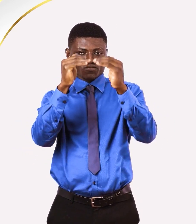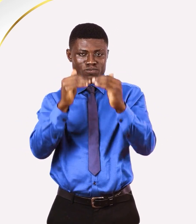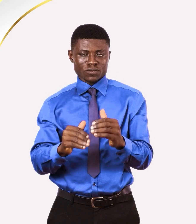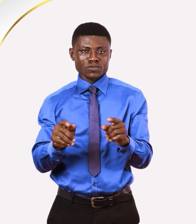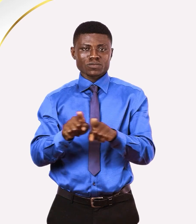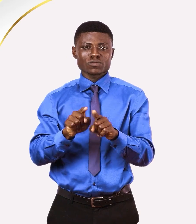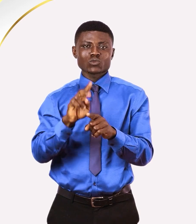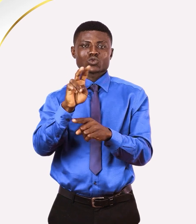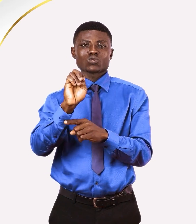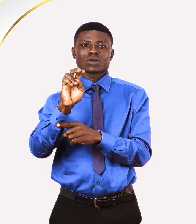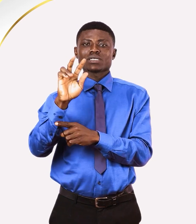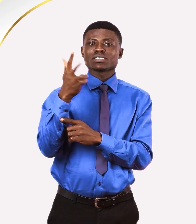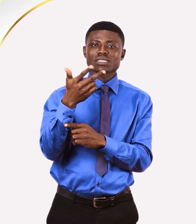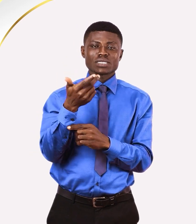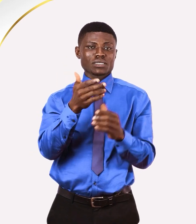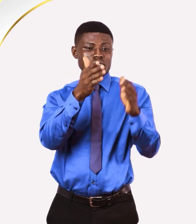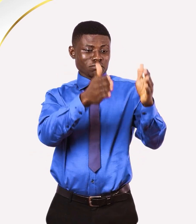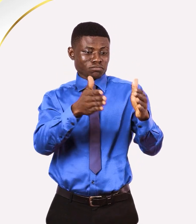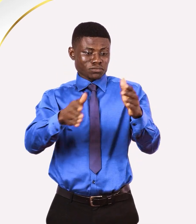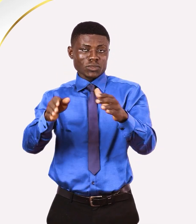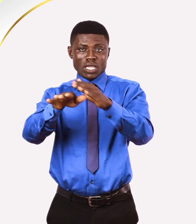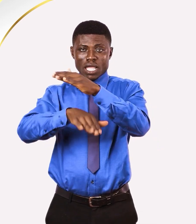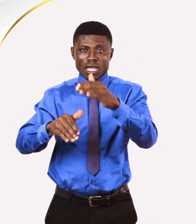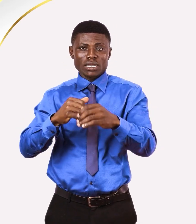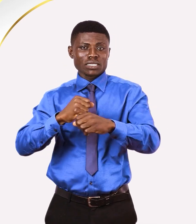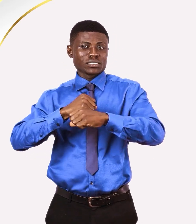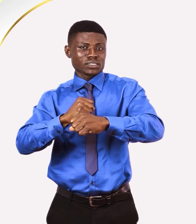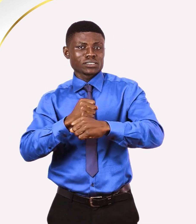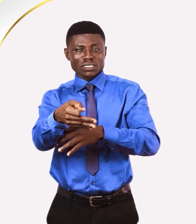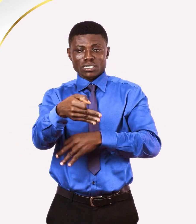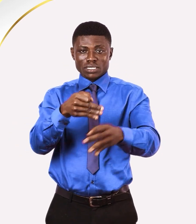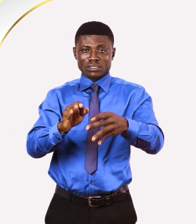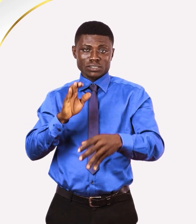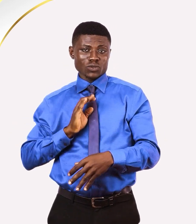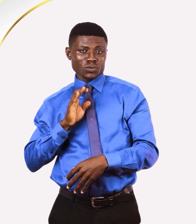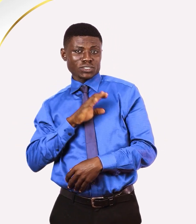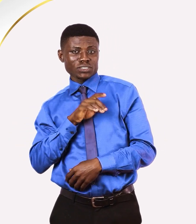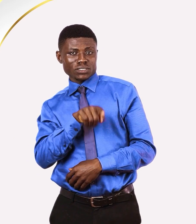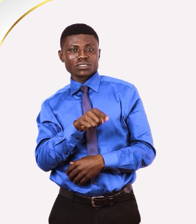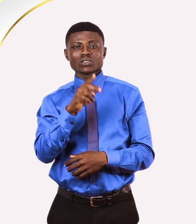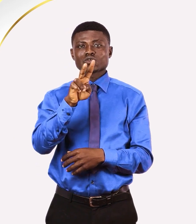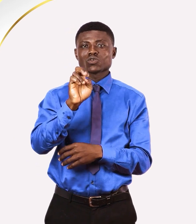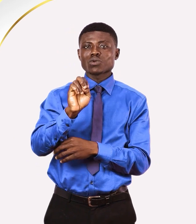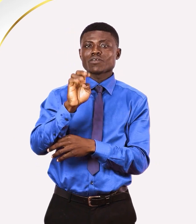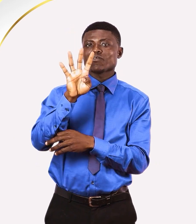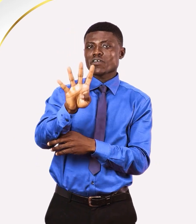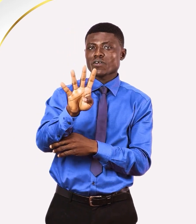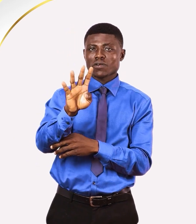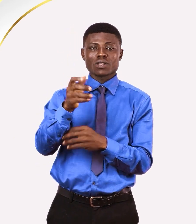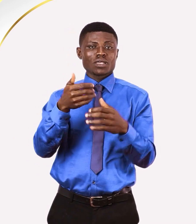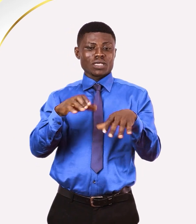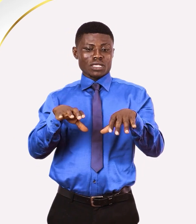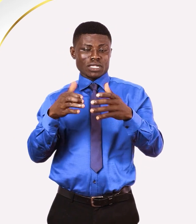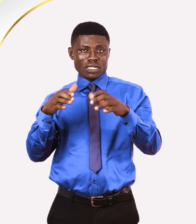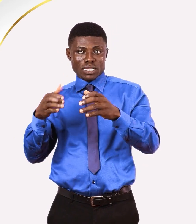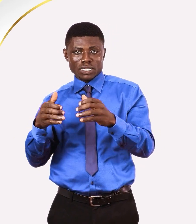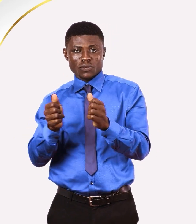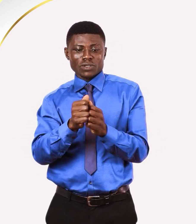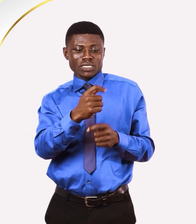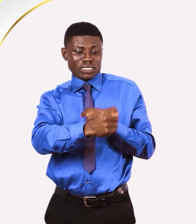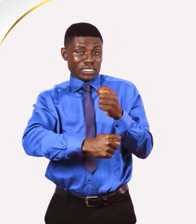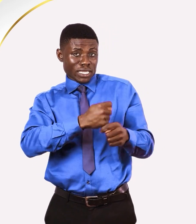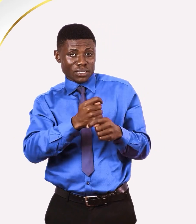organogram. 2.3. Agencies under the Securities and Exchange Commission. 2.4. Classes